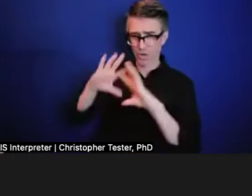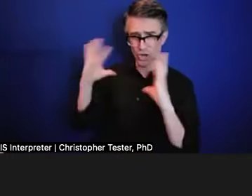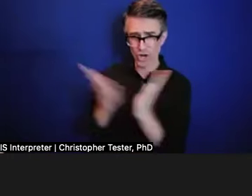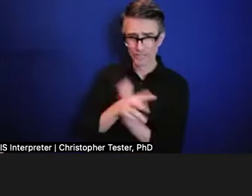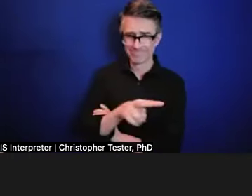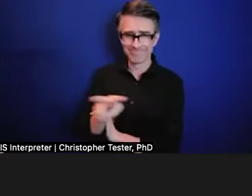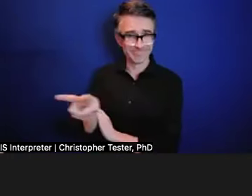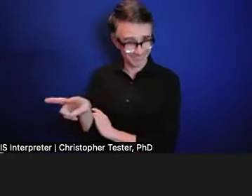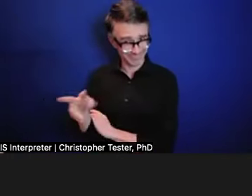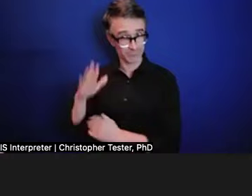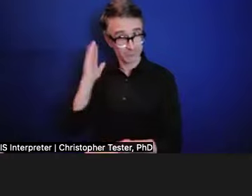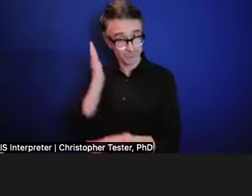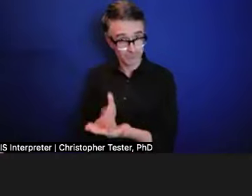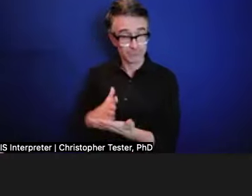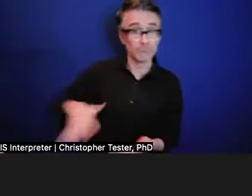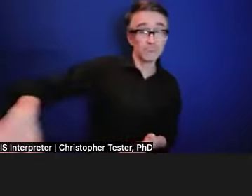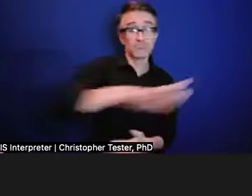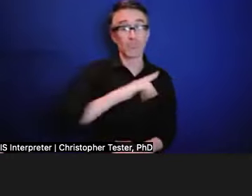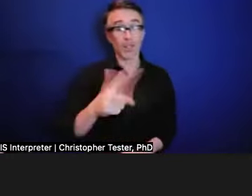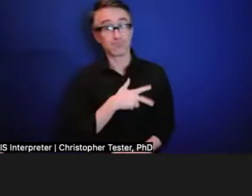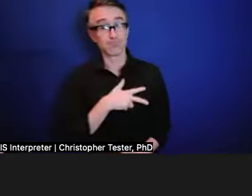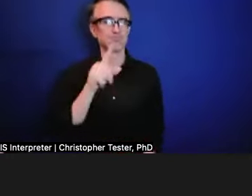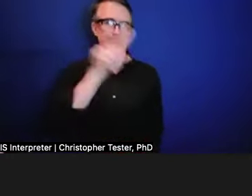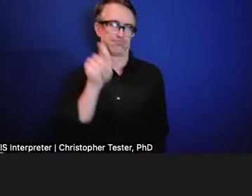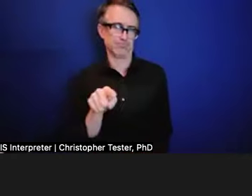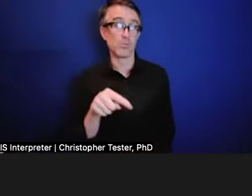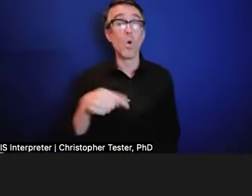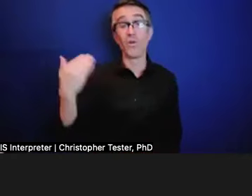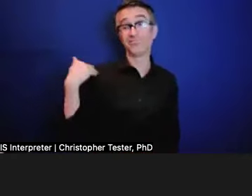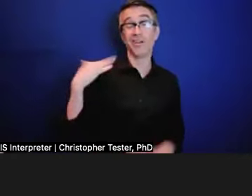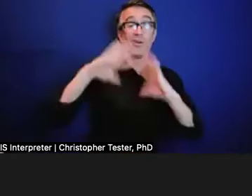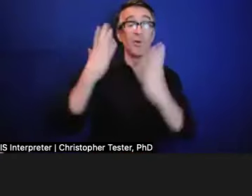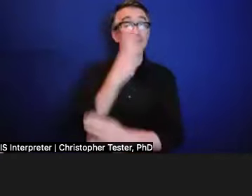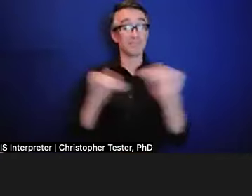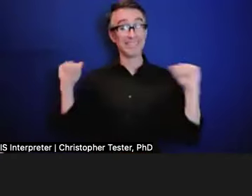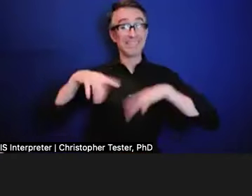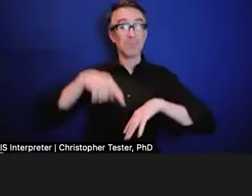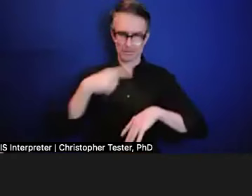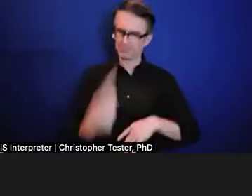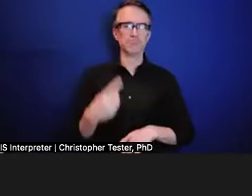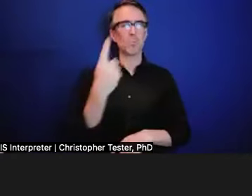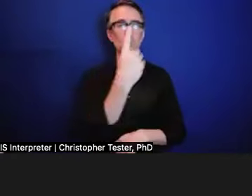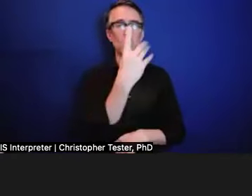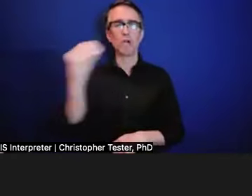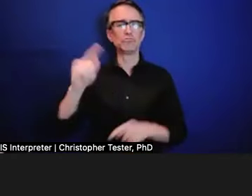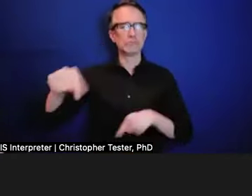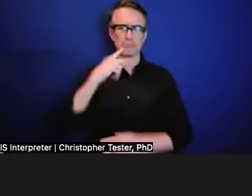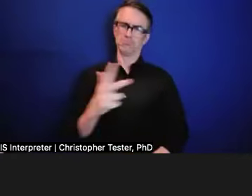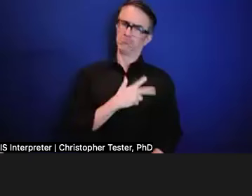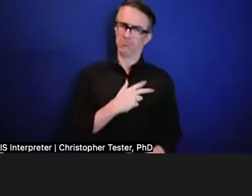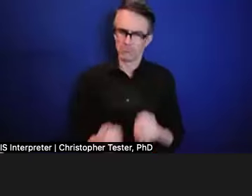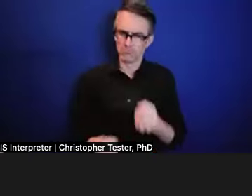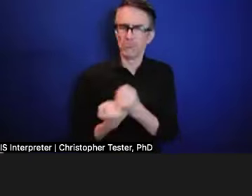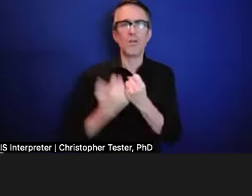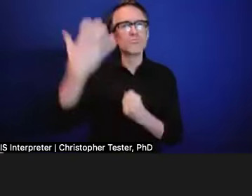the Committee on the Right of Persons with Disabilities has reviewed and issued recommendation on Article 25 to